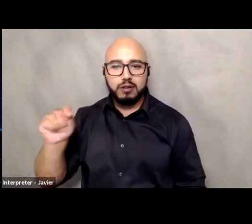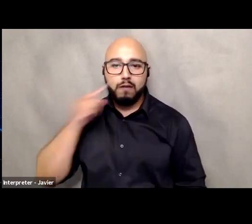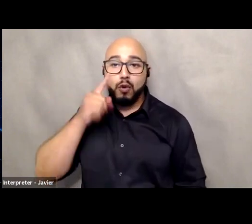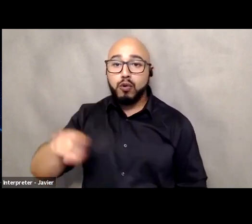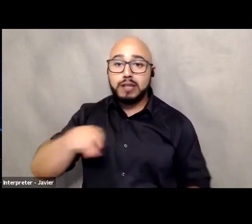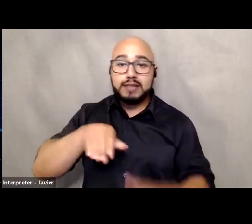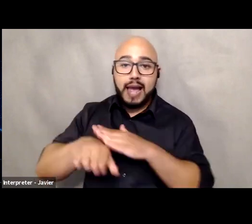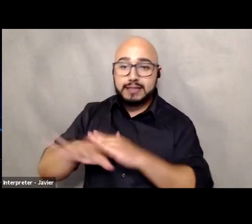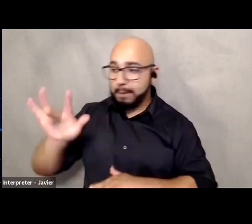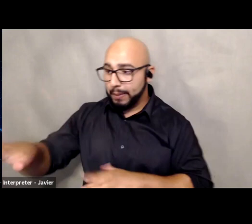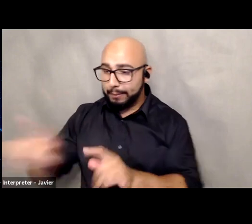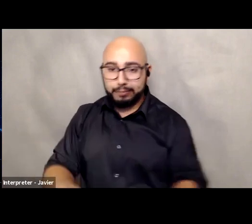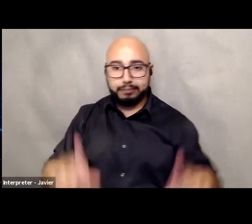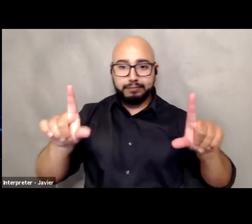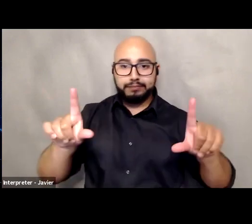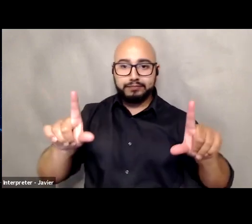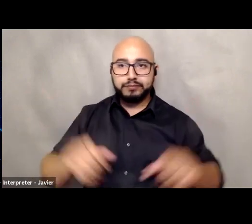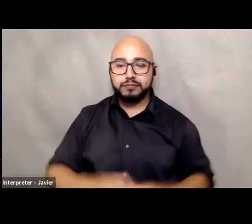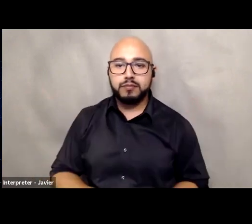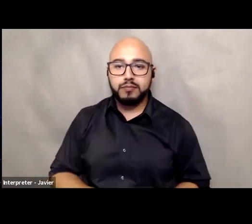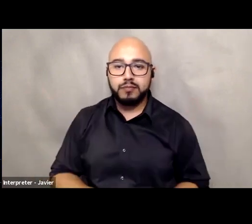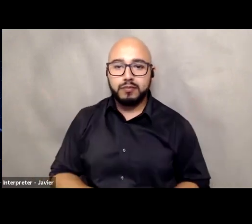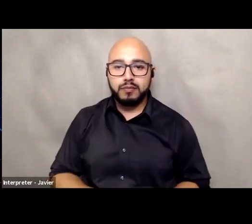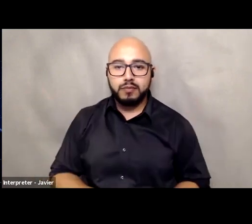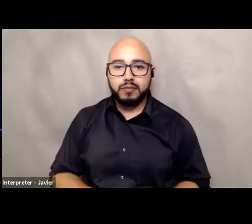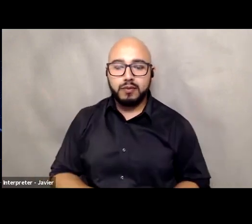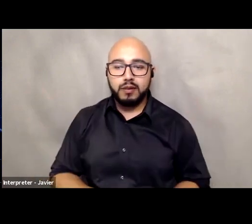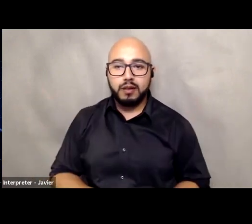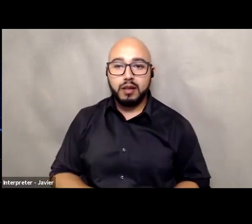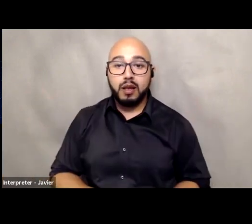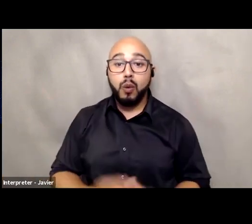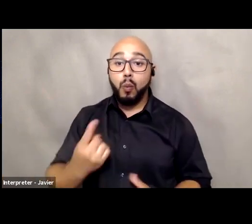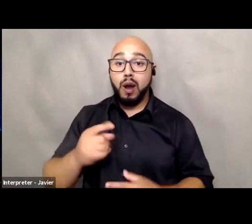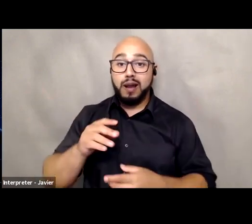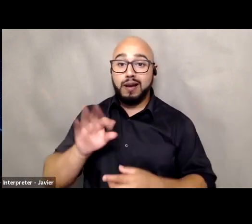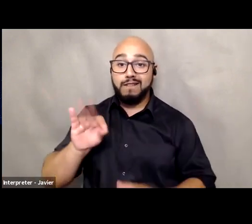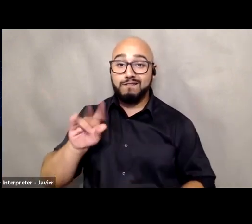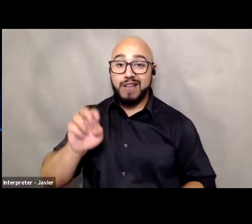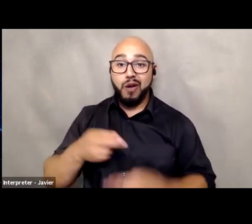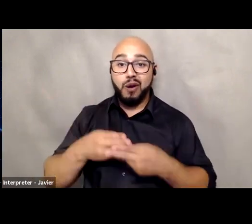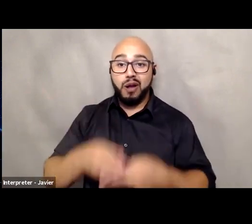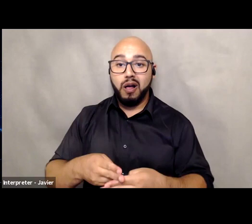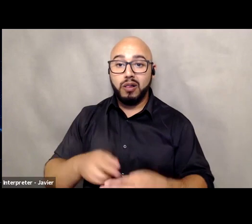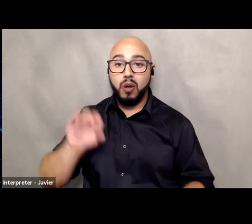have them. We have a file called 04 Hire Me